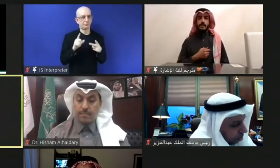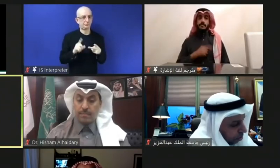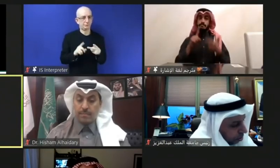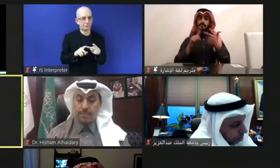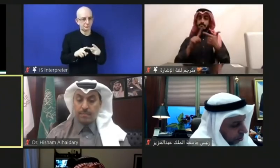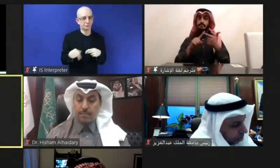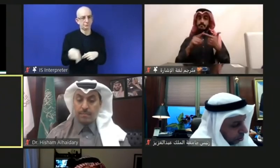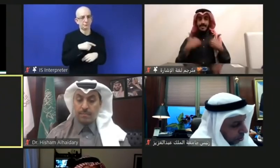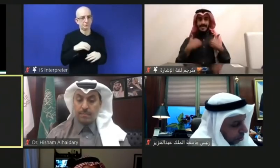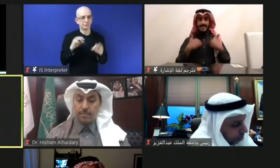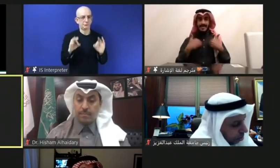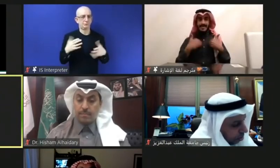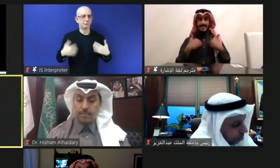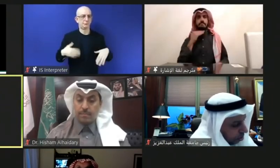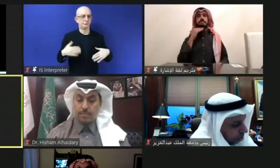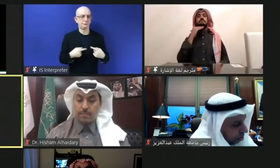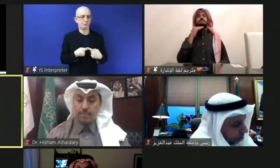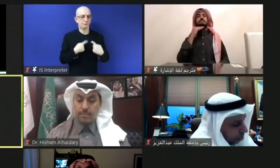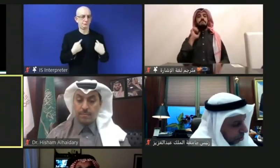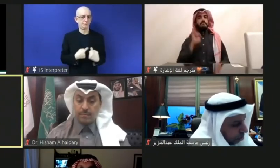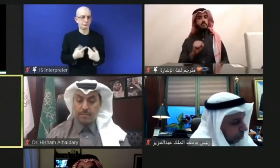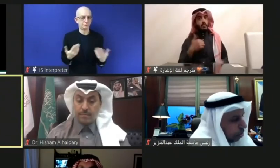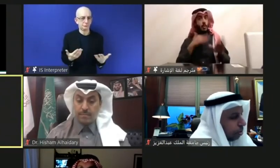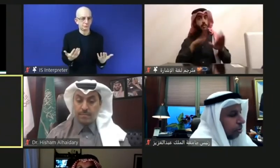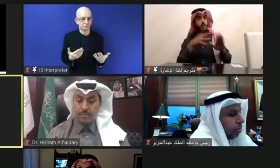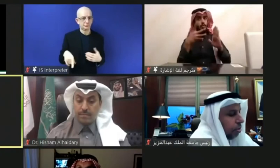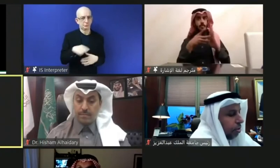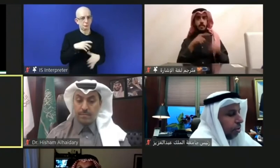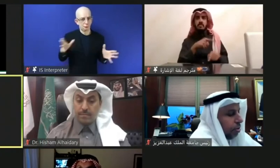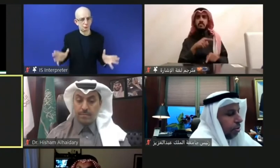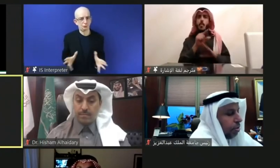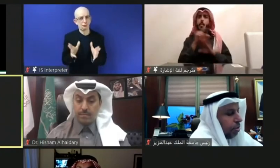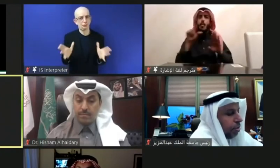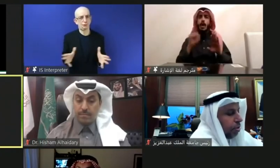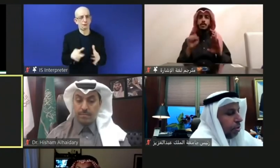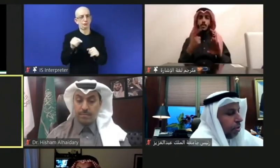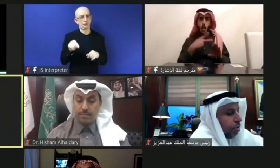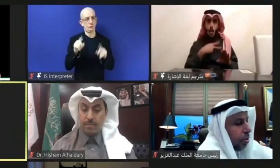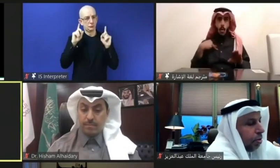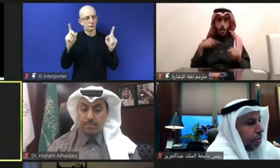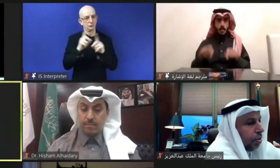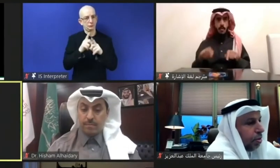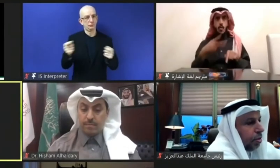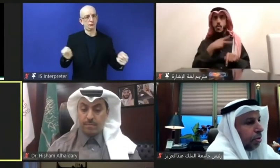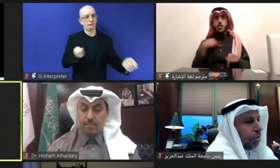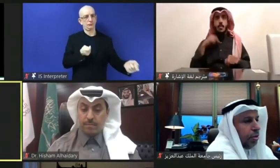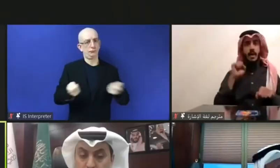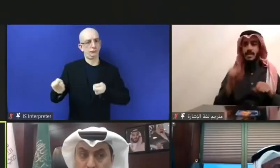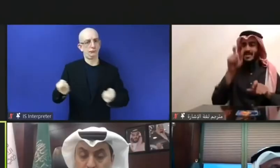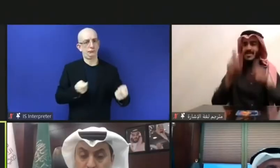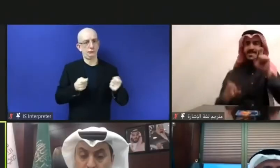the governance of the disabilities and the educational, the different educational